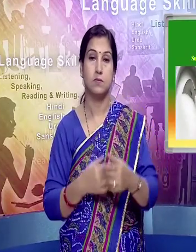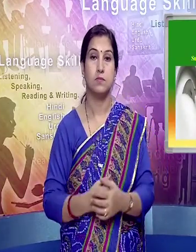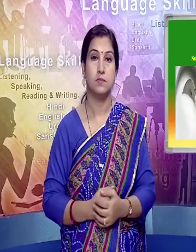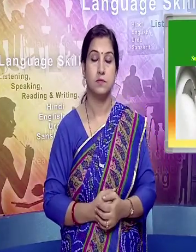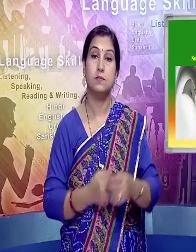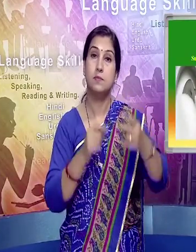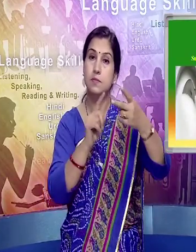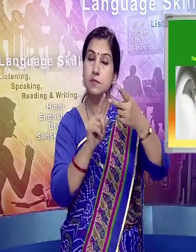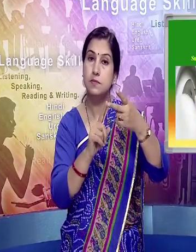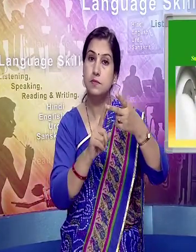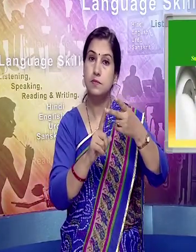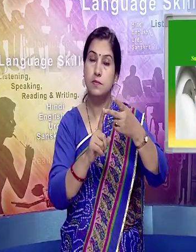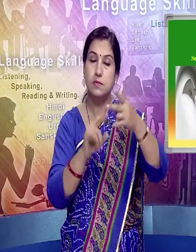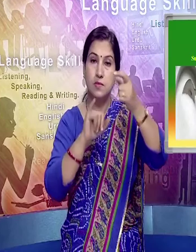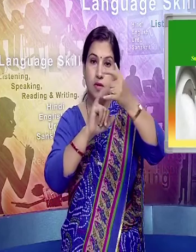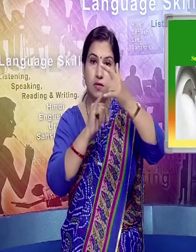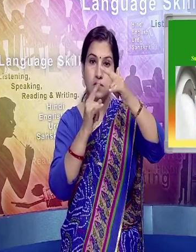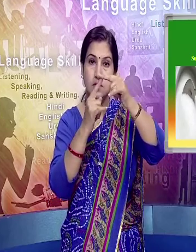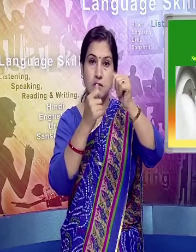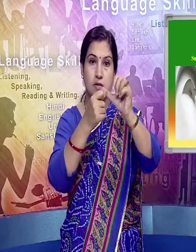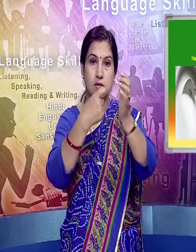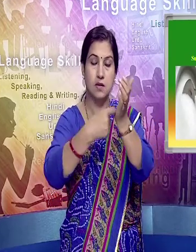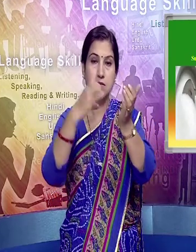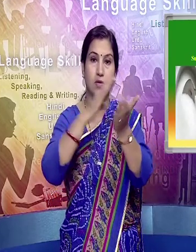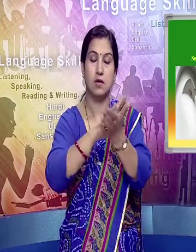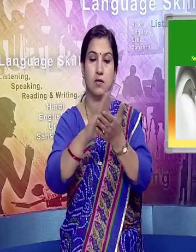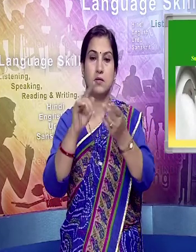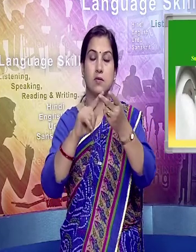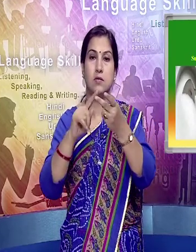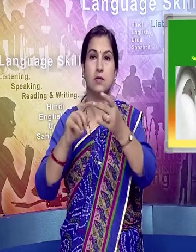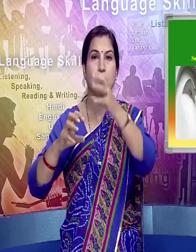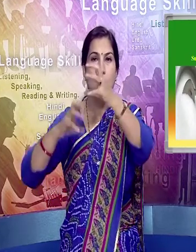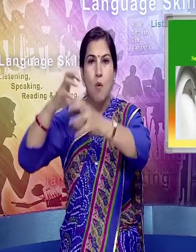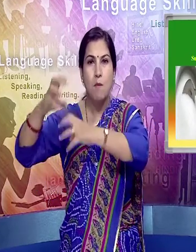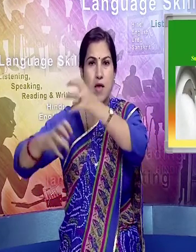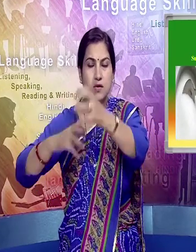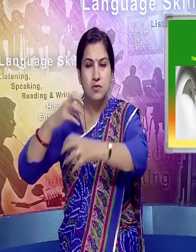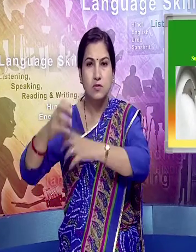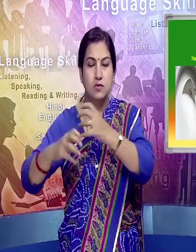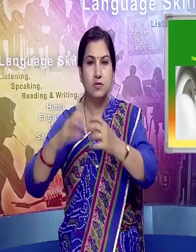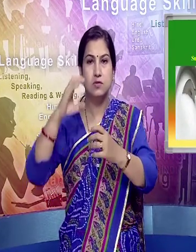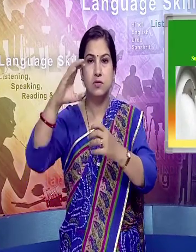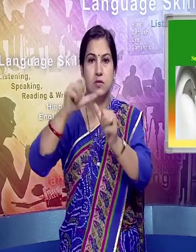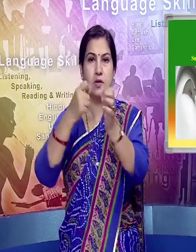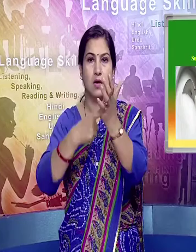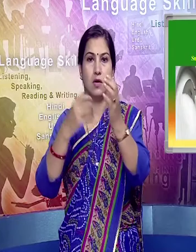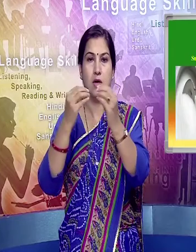and one is starch of a complex carbohydrate, which include the fiber.